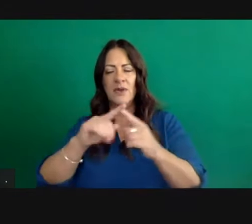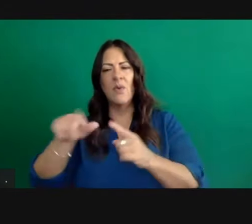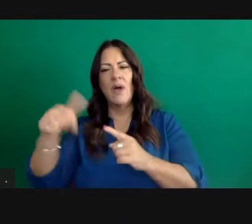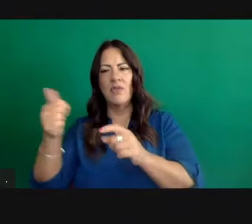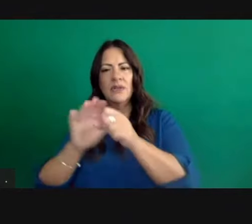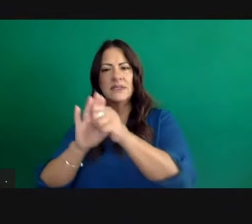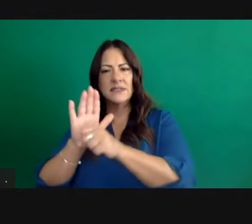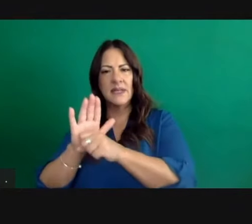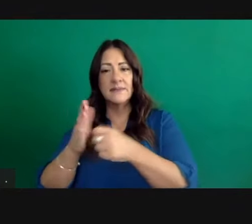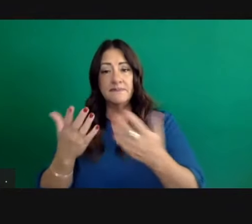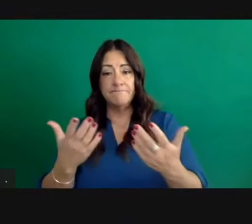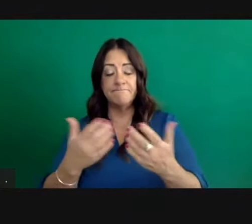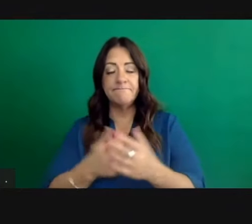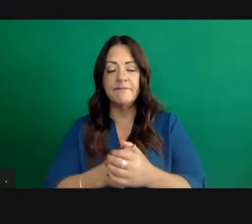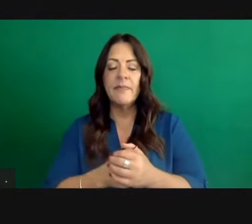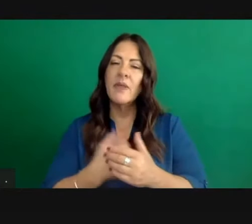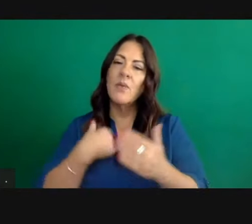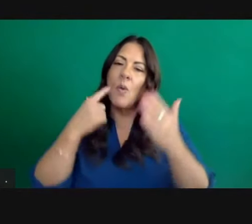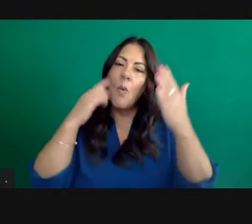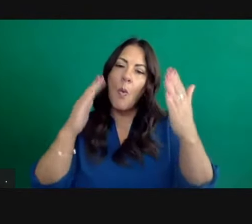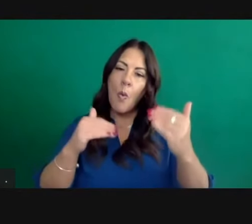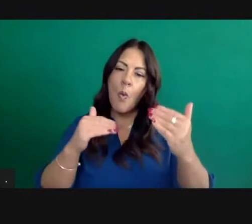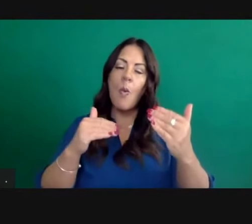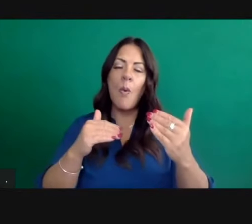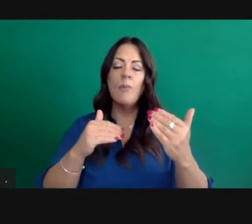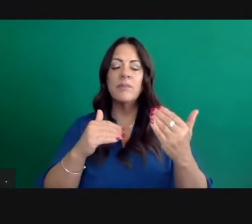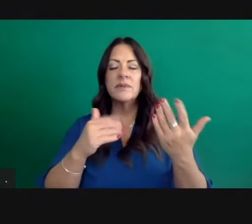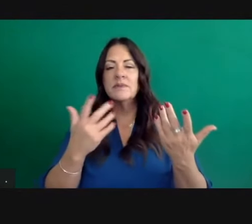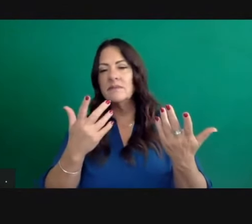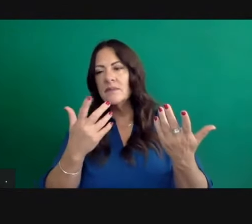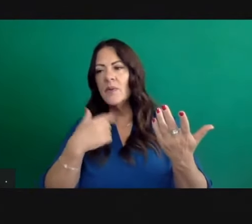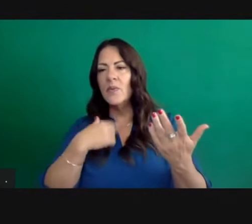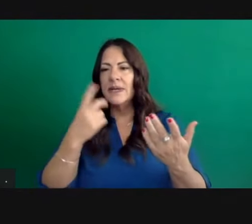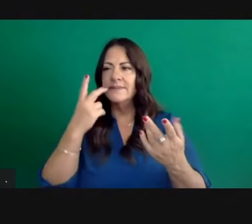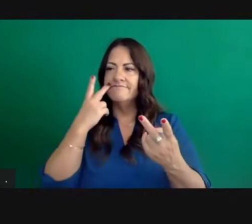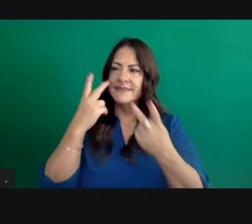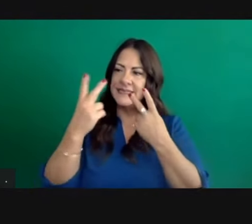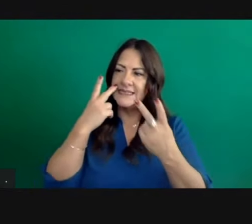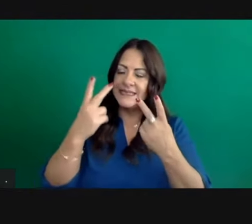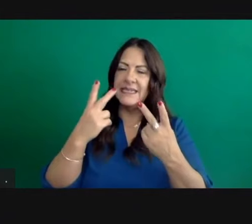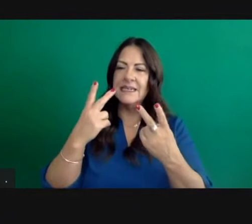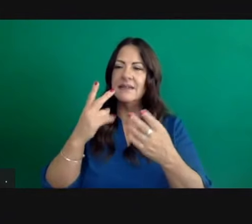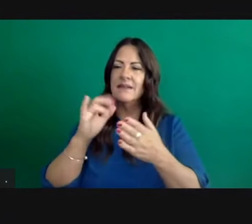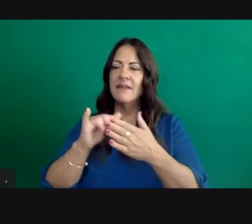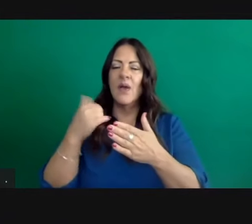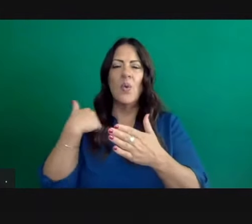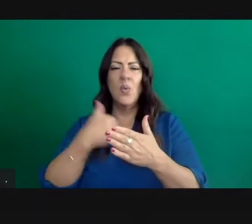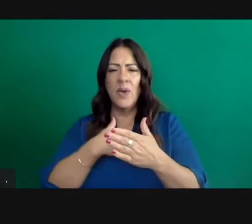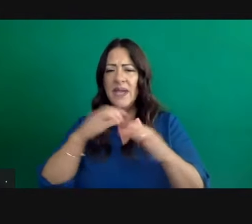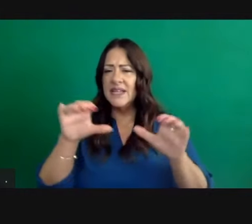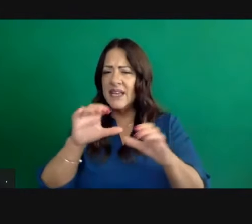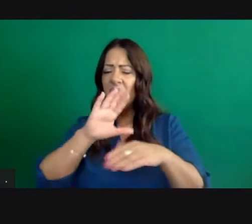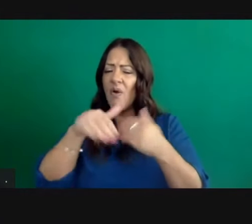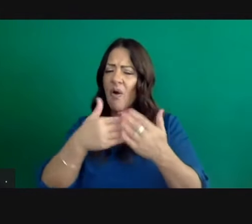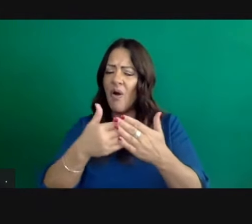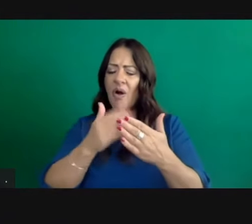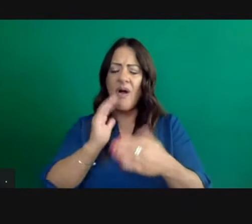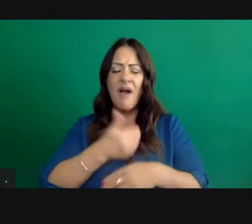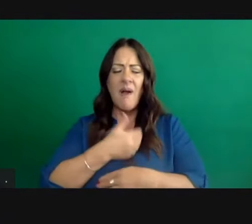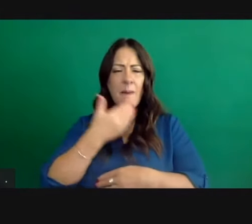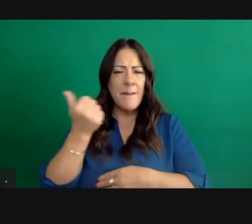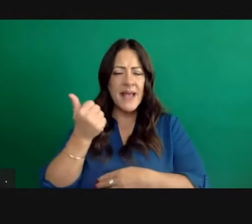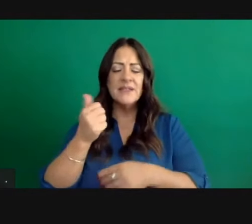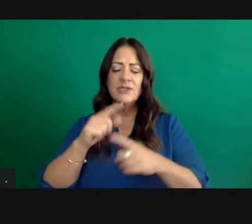with, hopefully good headlines about how we did all we can to keep transmission down in